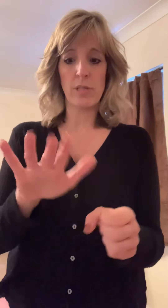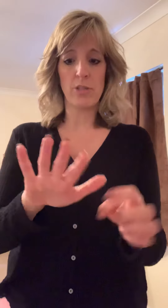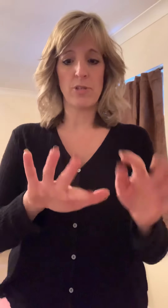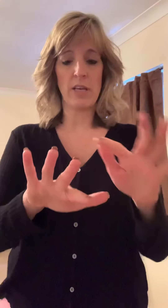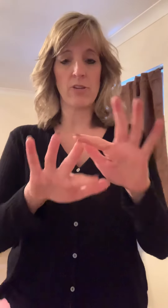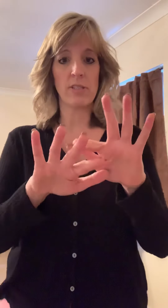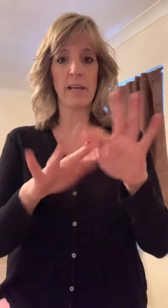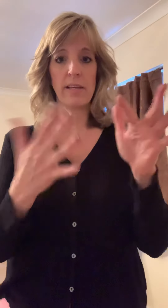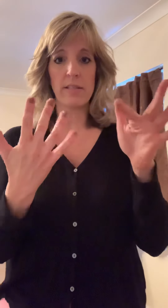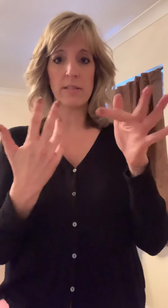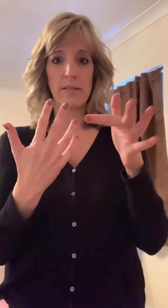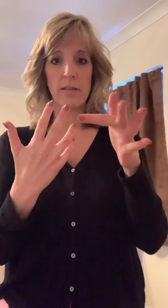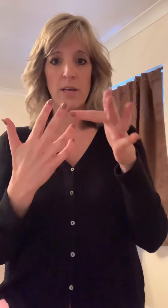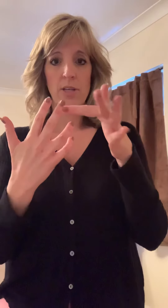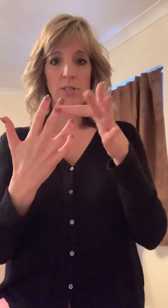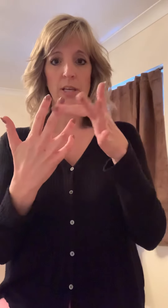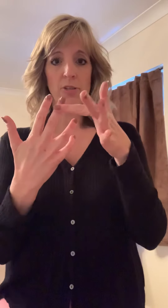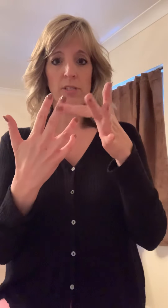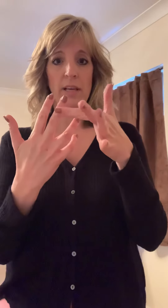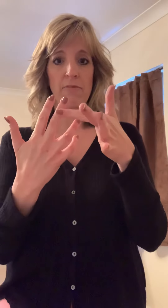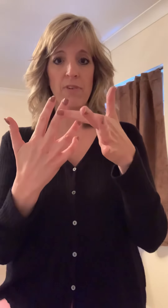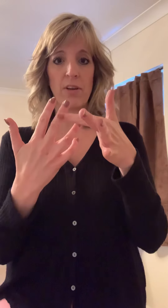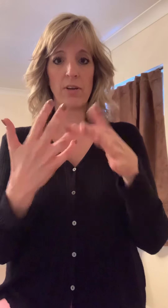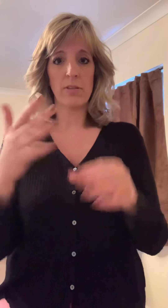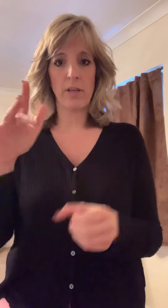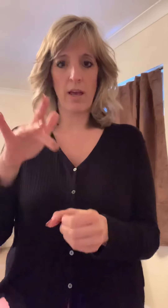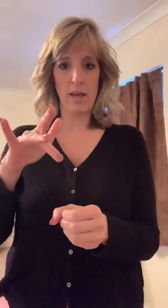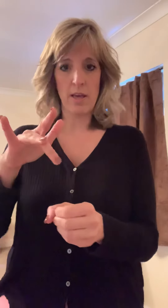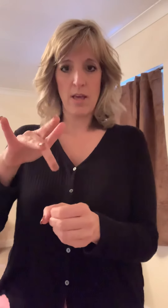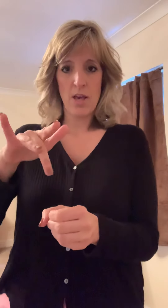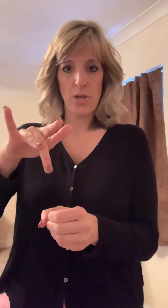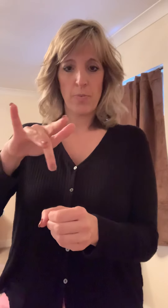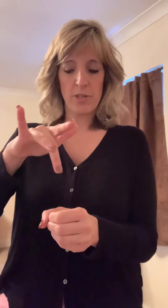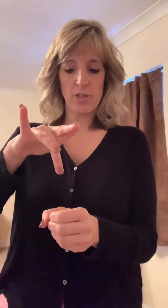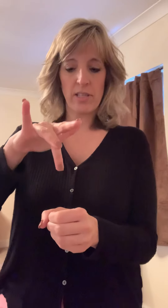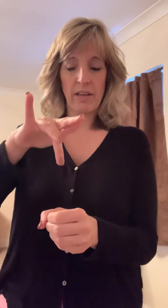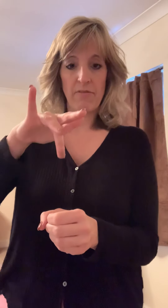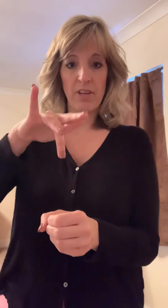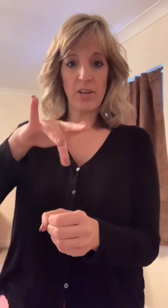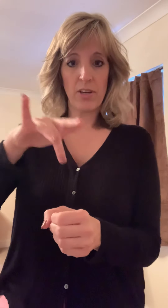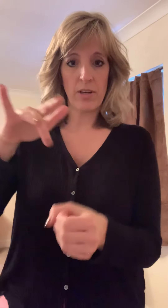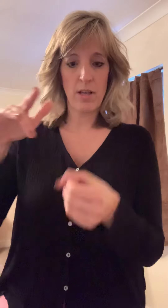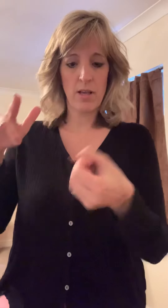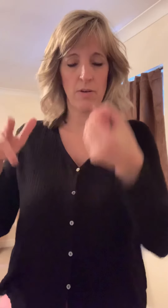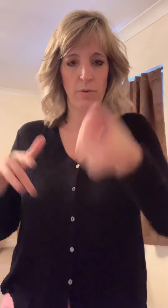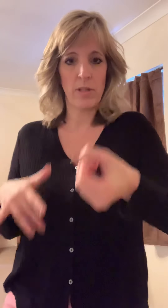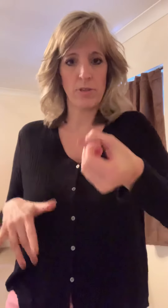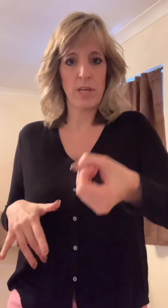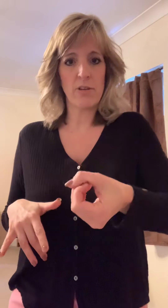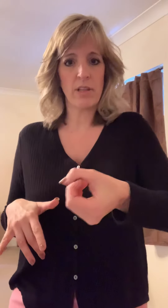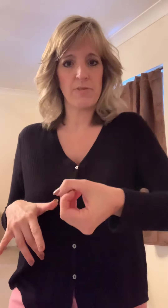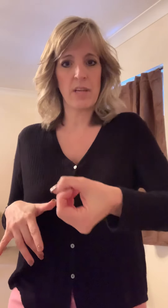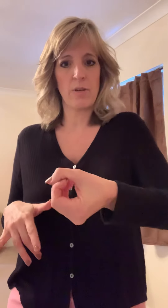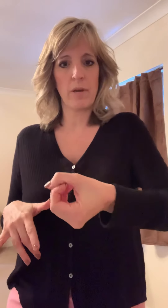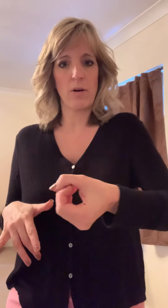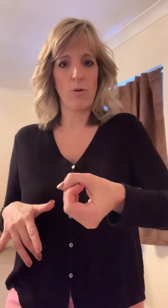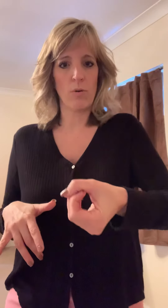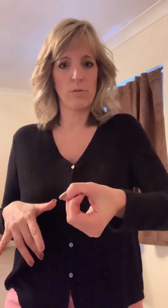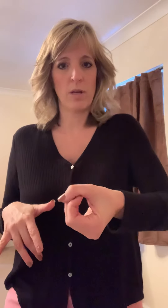you take your second finger, okay? You put your second finger, well, you take your left hand, you make a hole